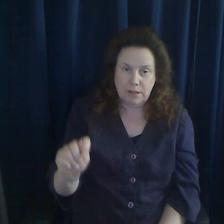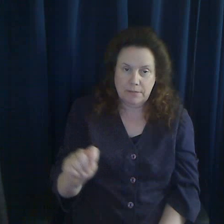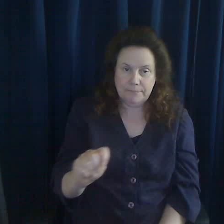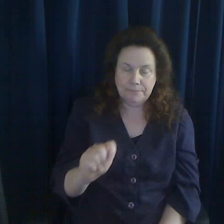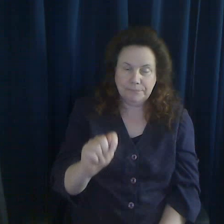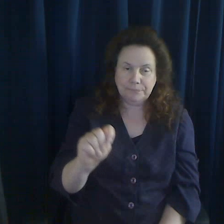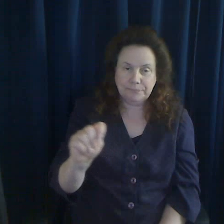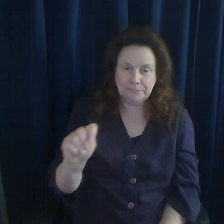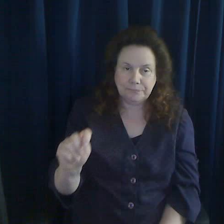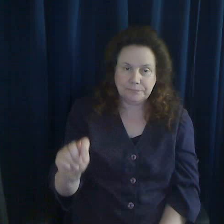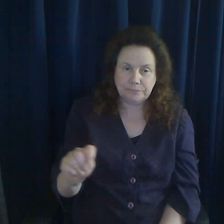circle.